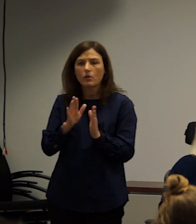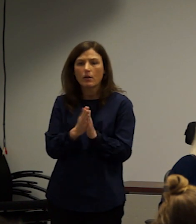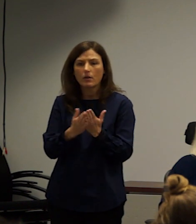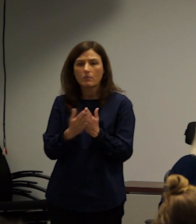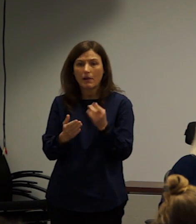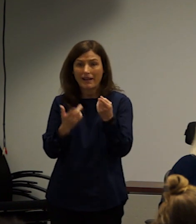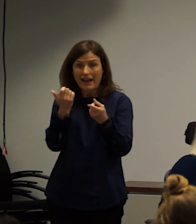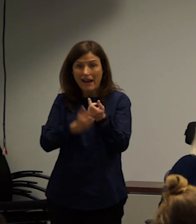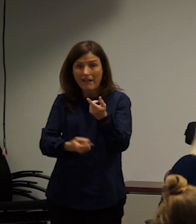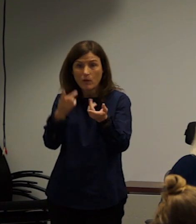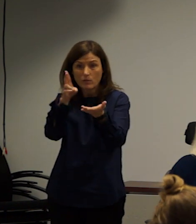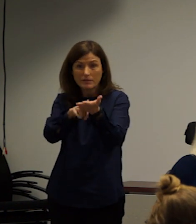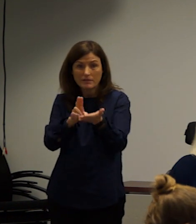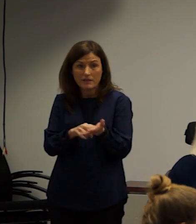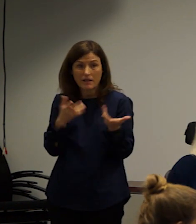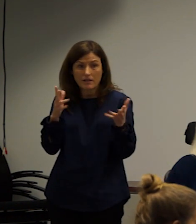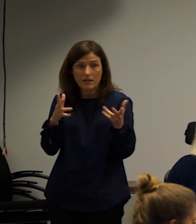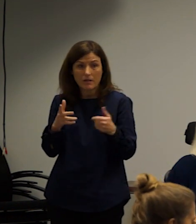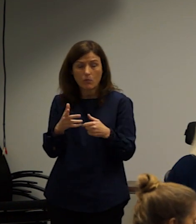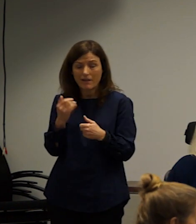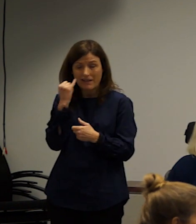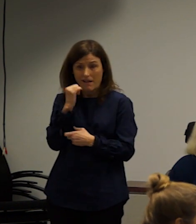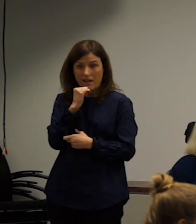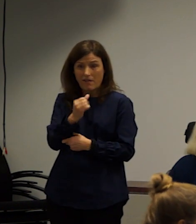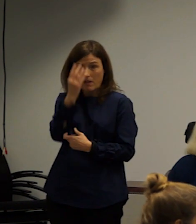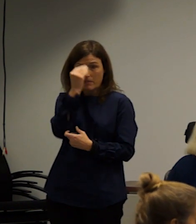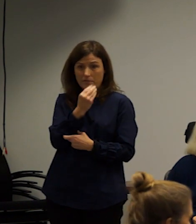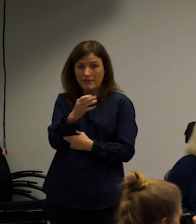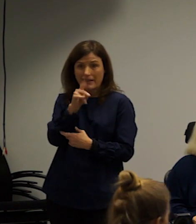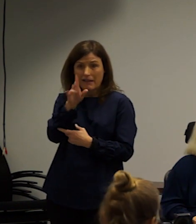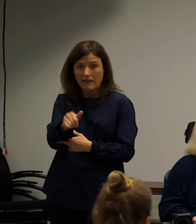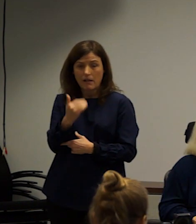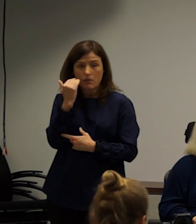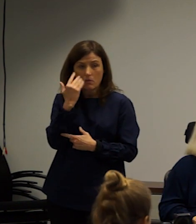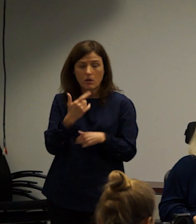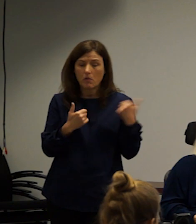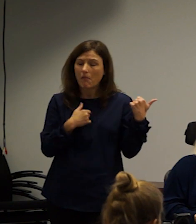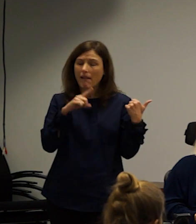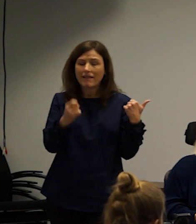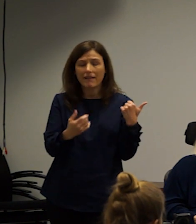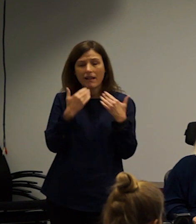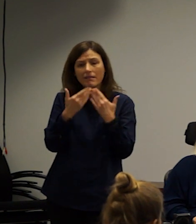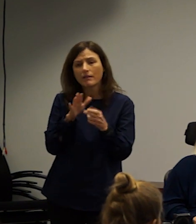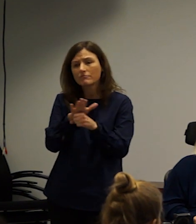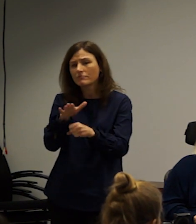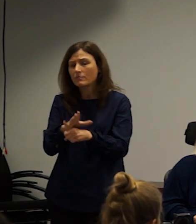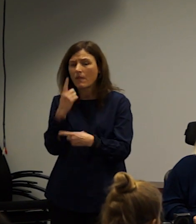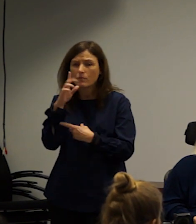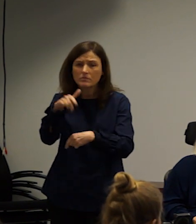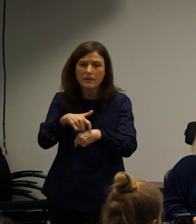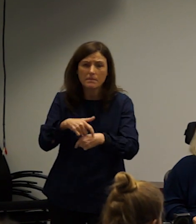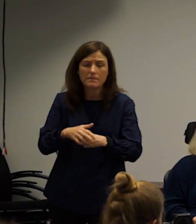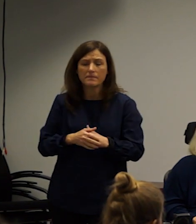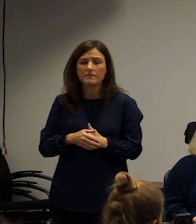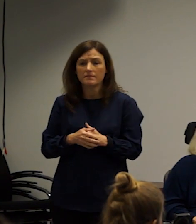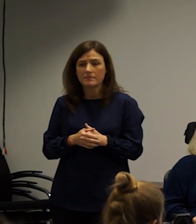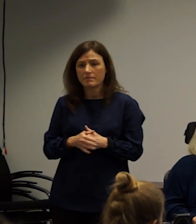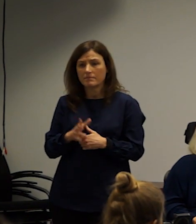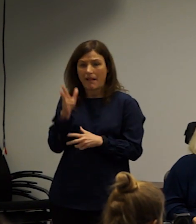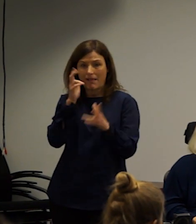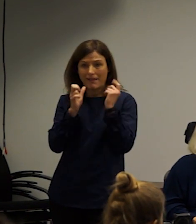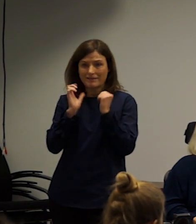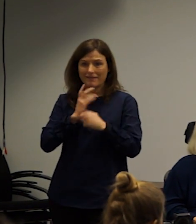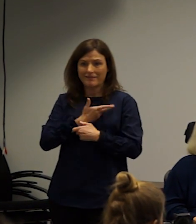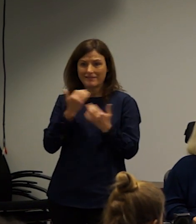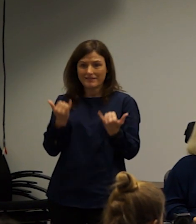in? If you didn't, let Kelly know. Okay. All right. I cannot thank y'all enough for your time and listening to